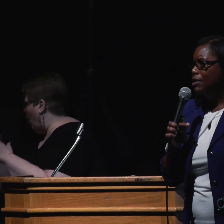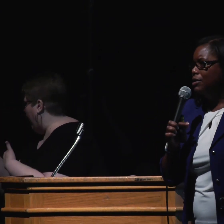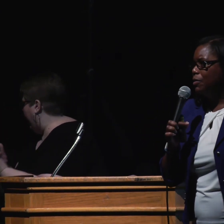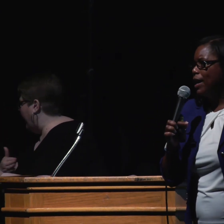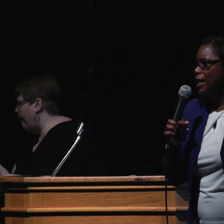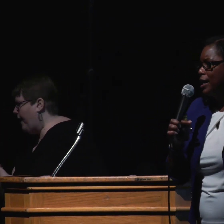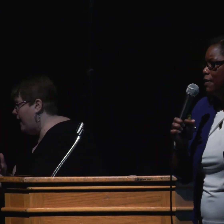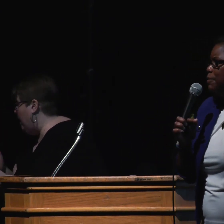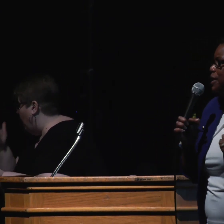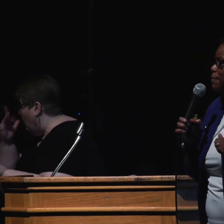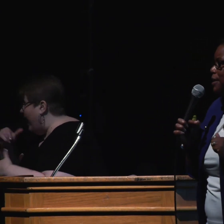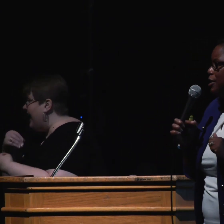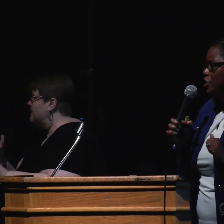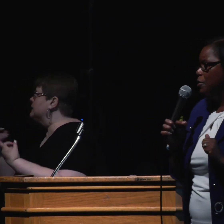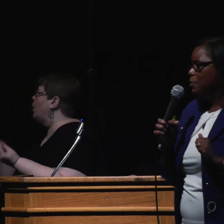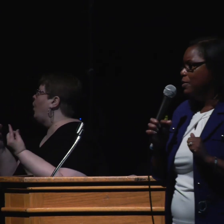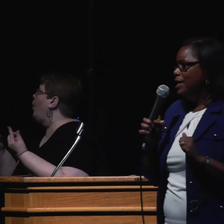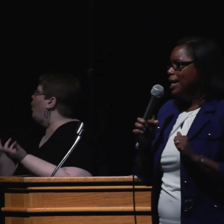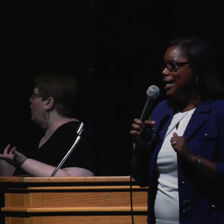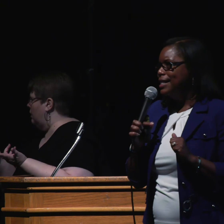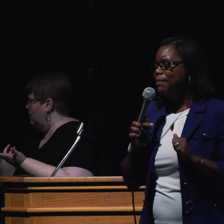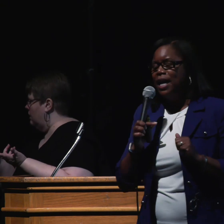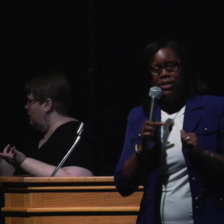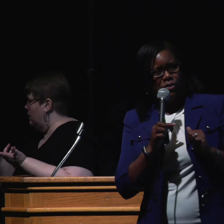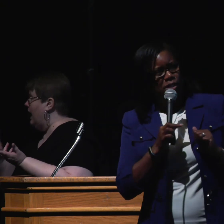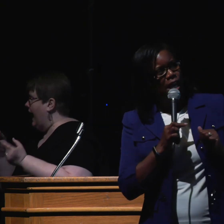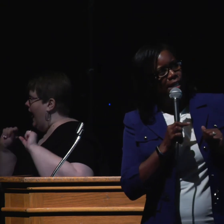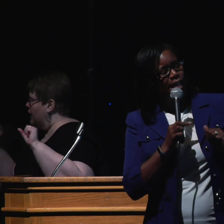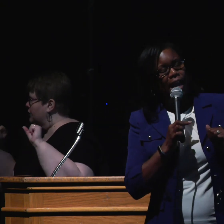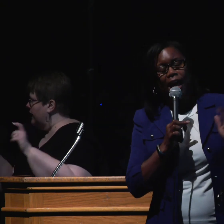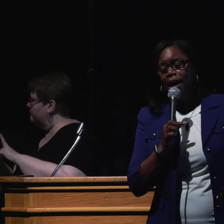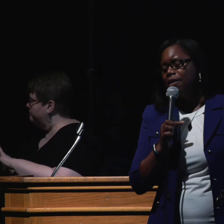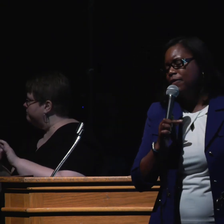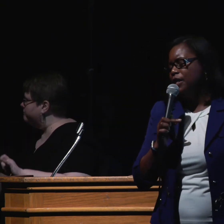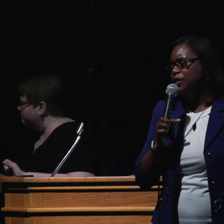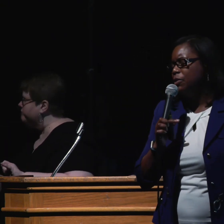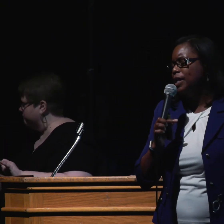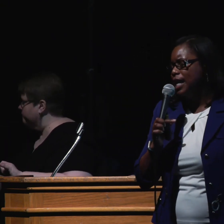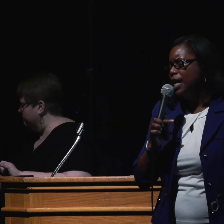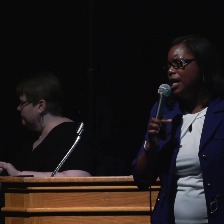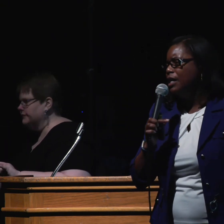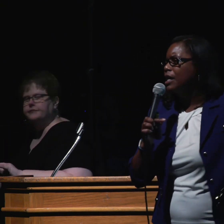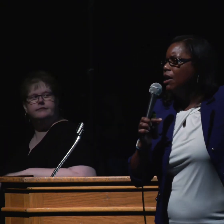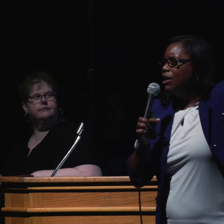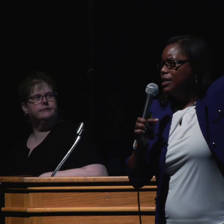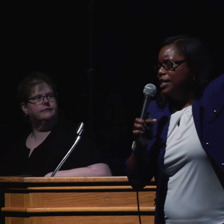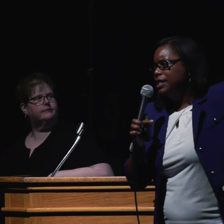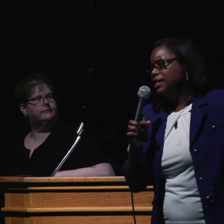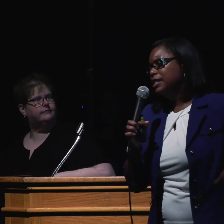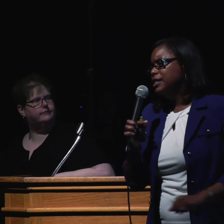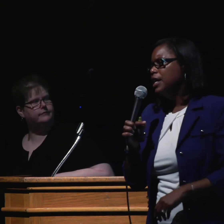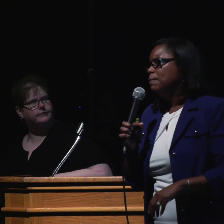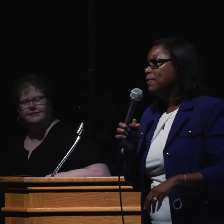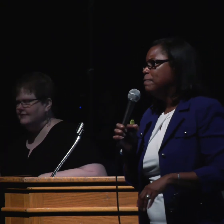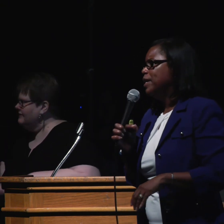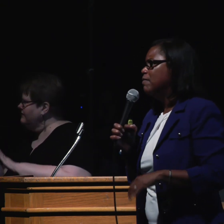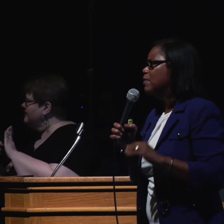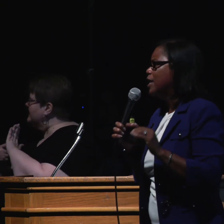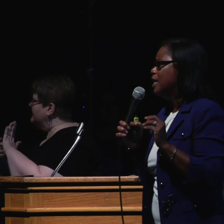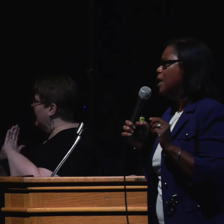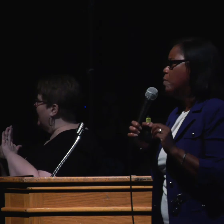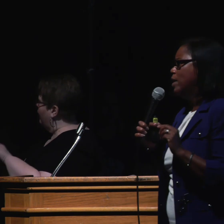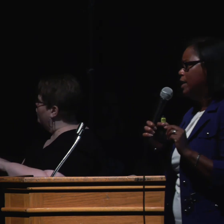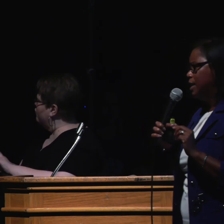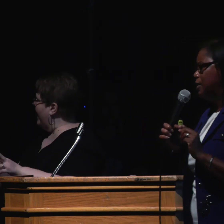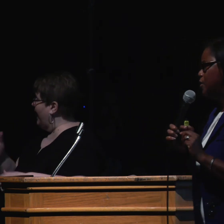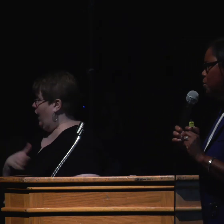anyhow. So why not give them something to do and get some exercise out of it? So again, this is an example of being